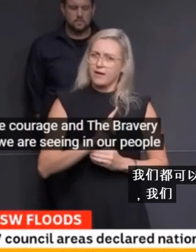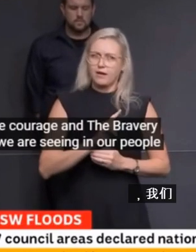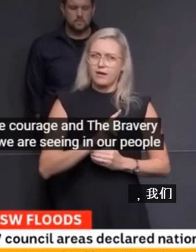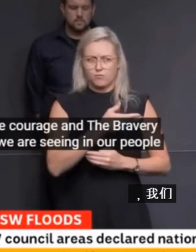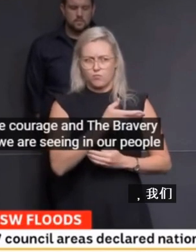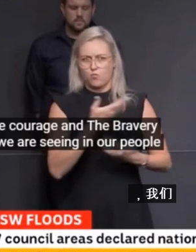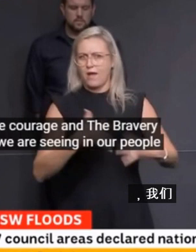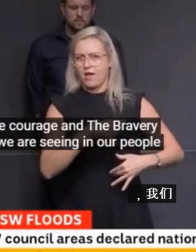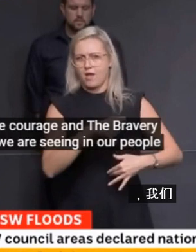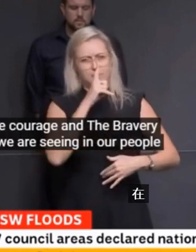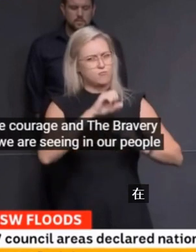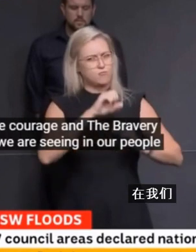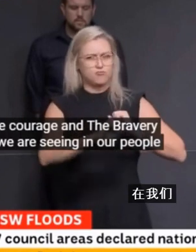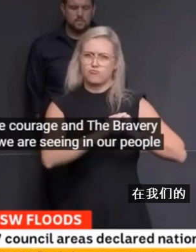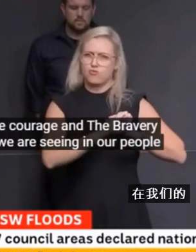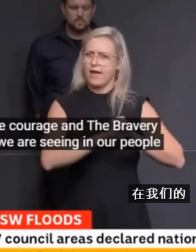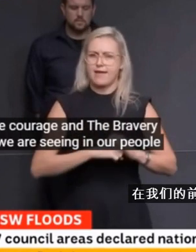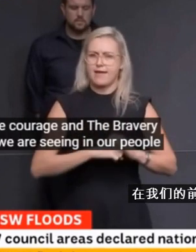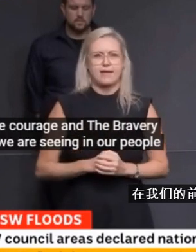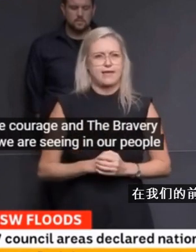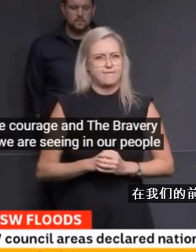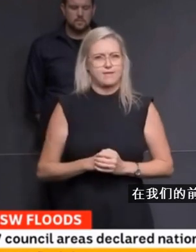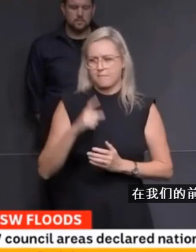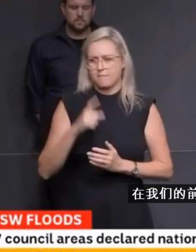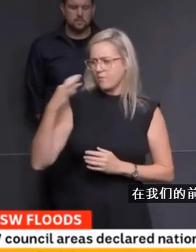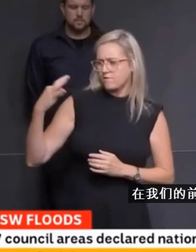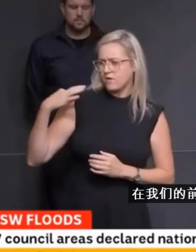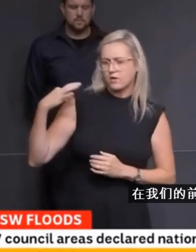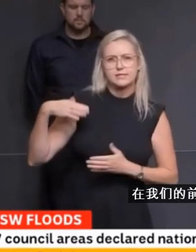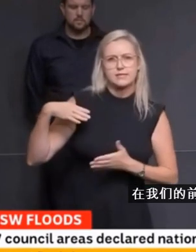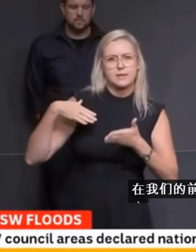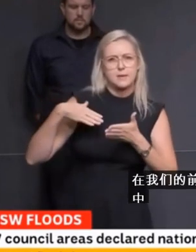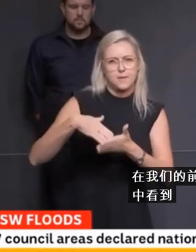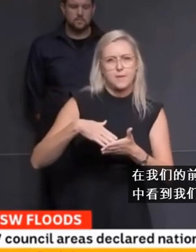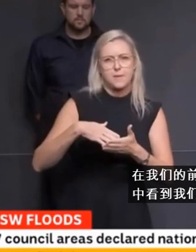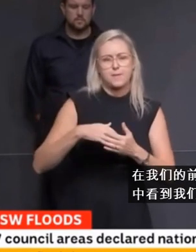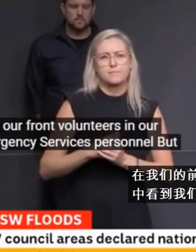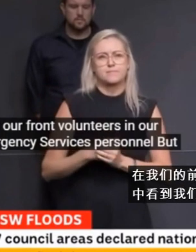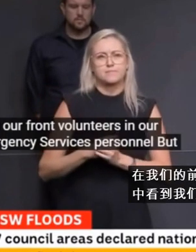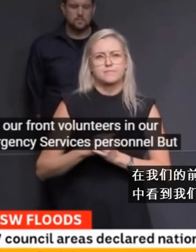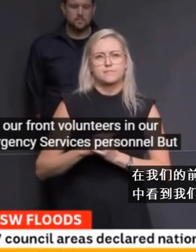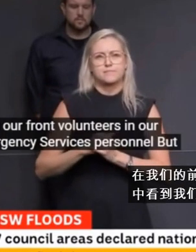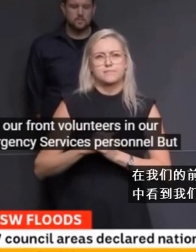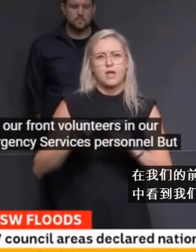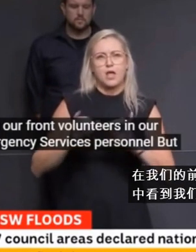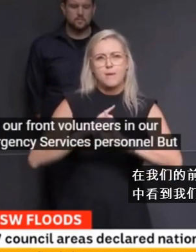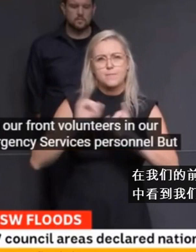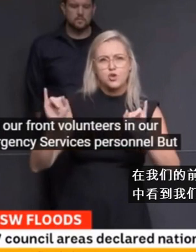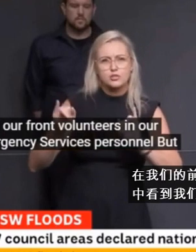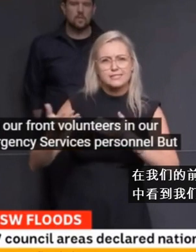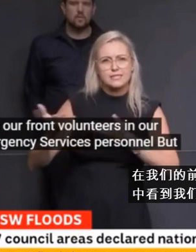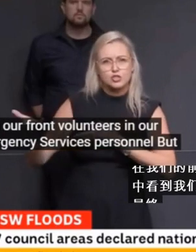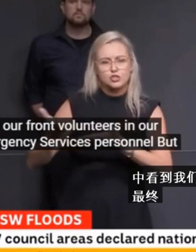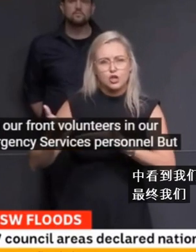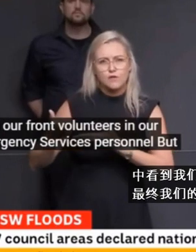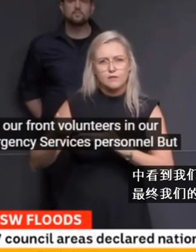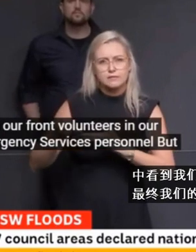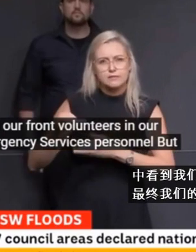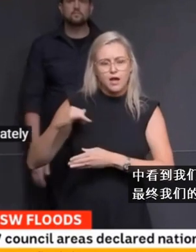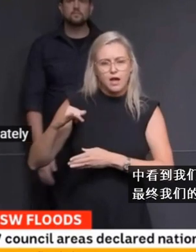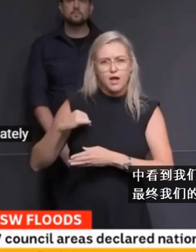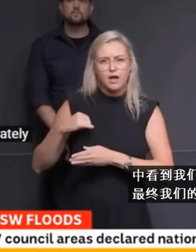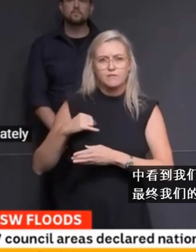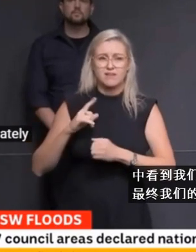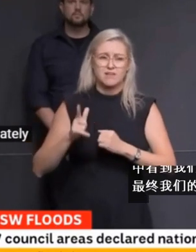we are seeing in our people, in our frontline volunteers, in our emergency services personnel, but ultimately